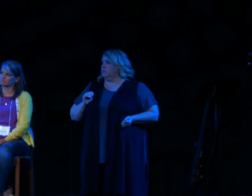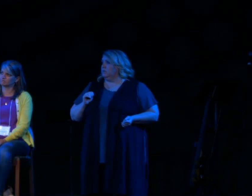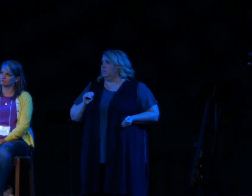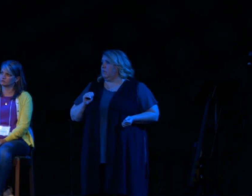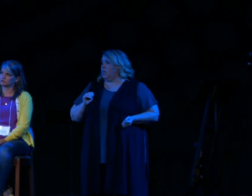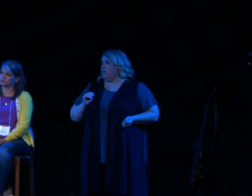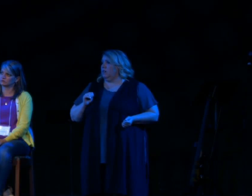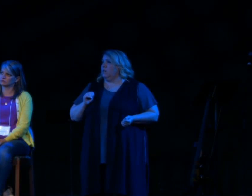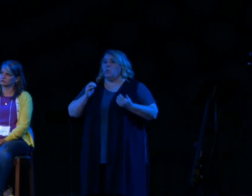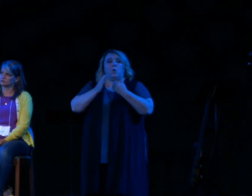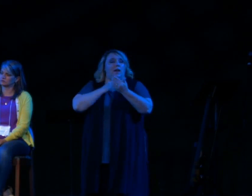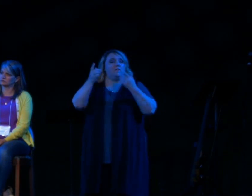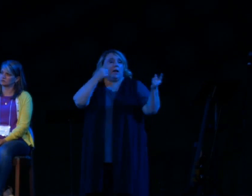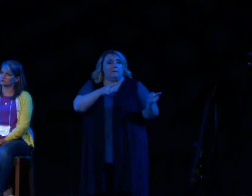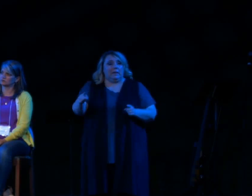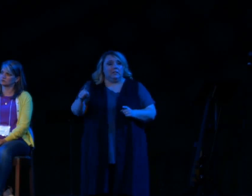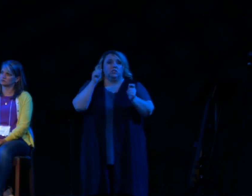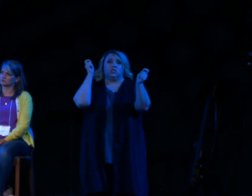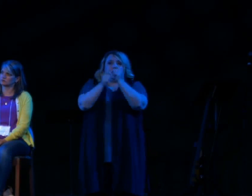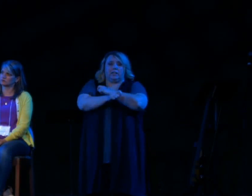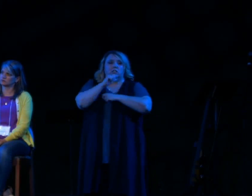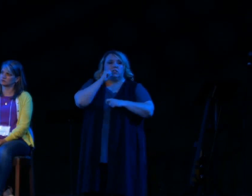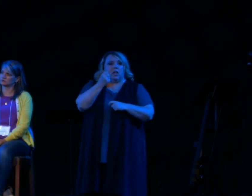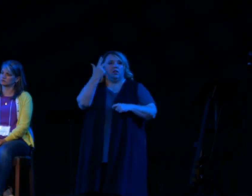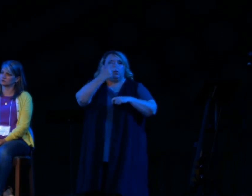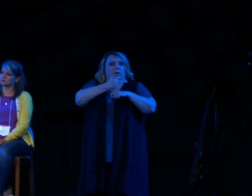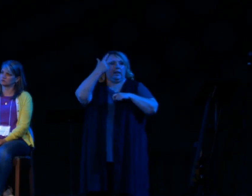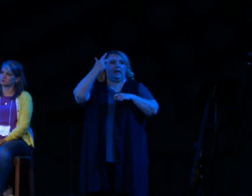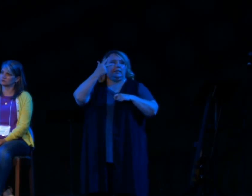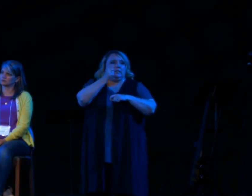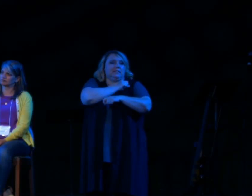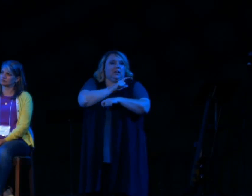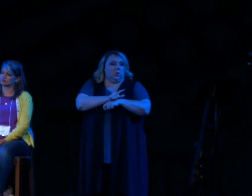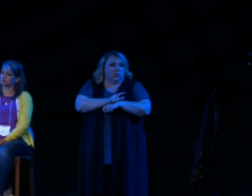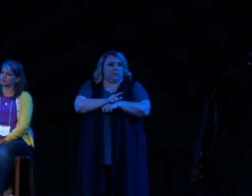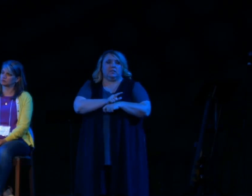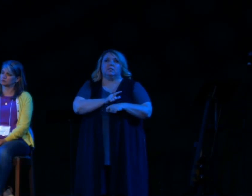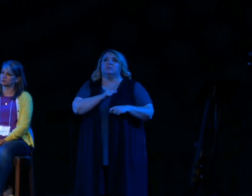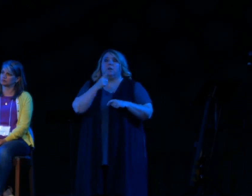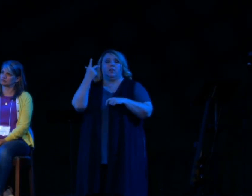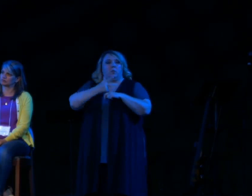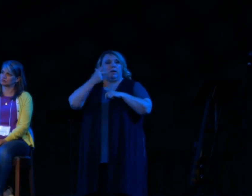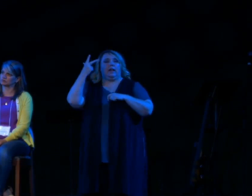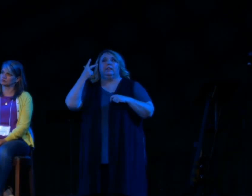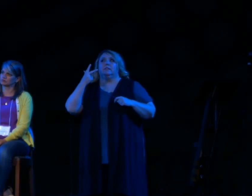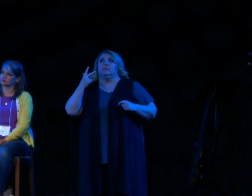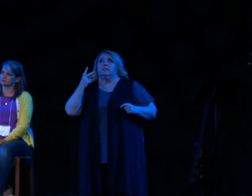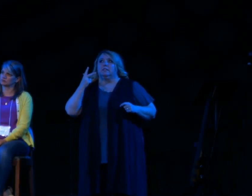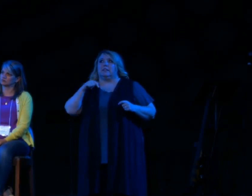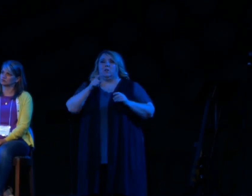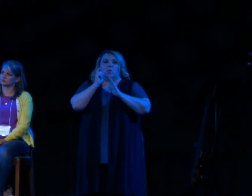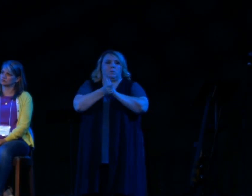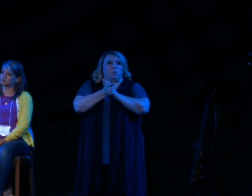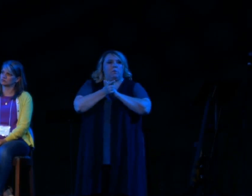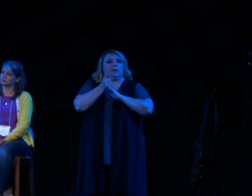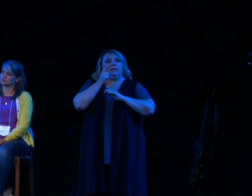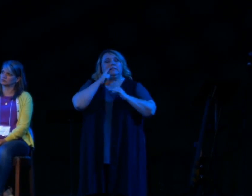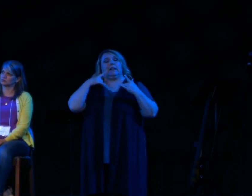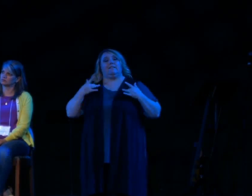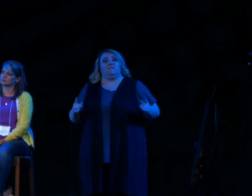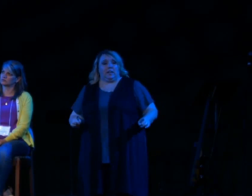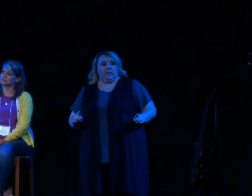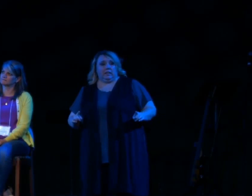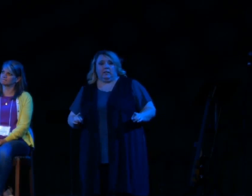Whatever we come out with, change is not 3 days in St. Louis. But what I think 3 days in St. Louis is just a moment, an event.